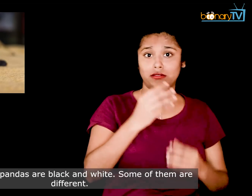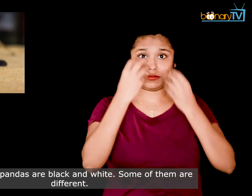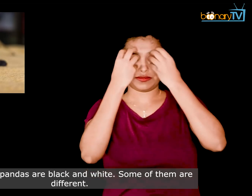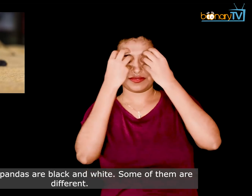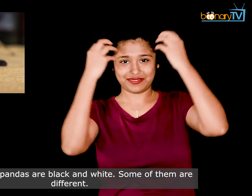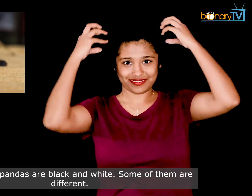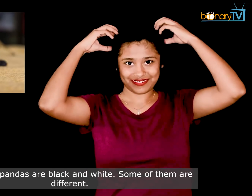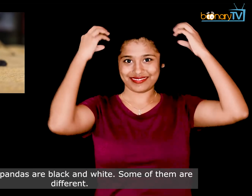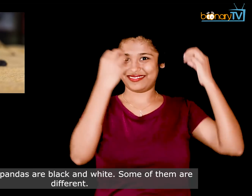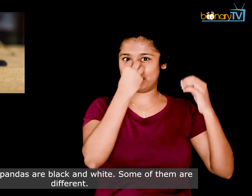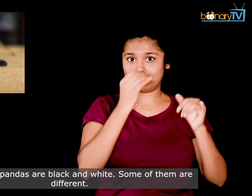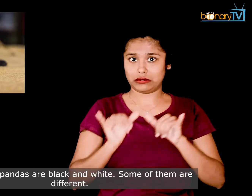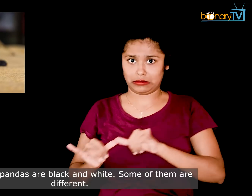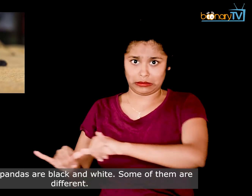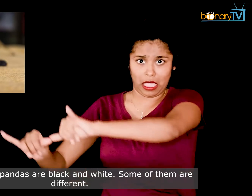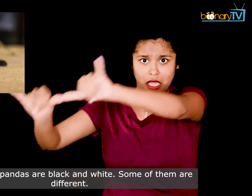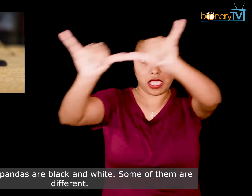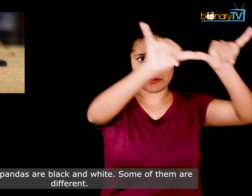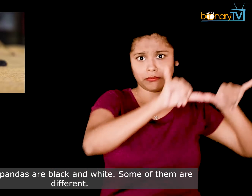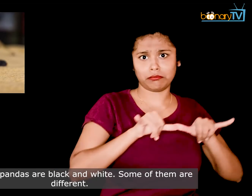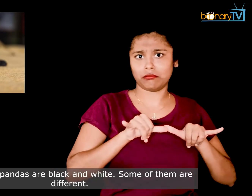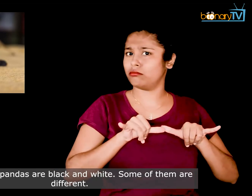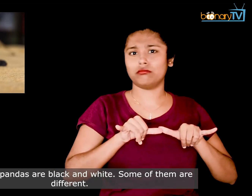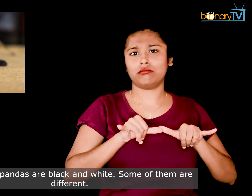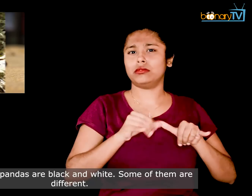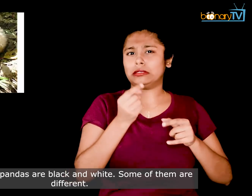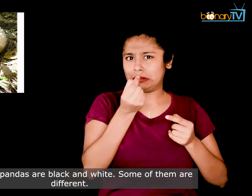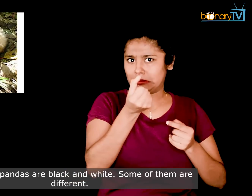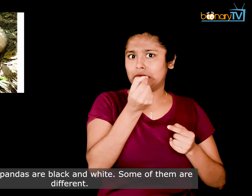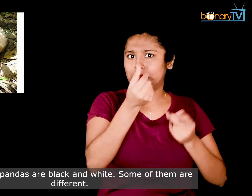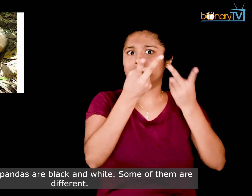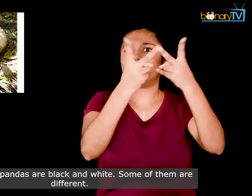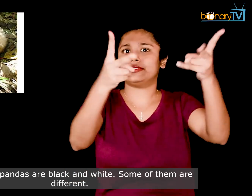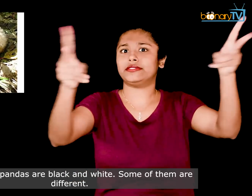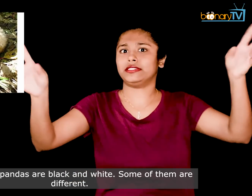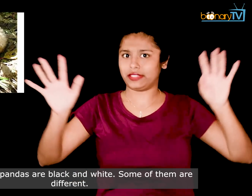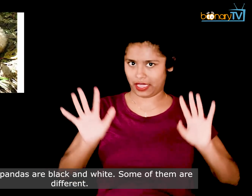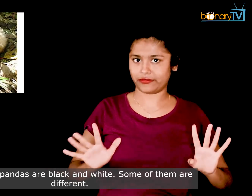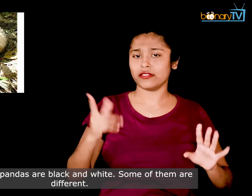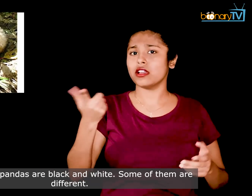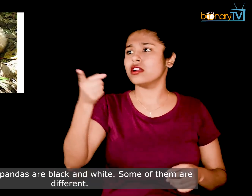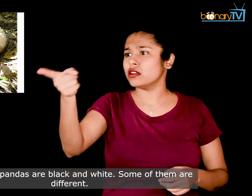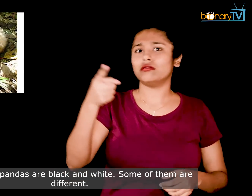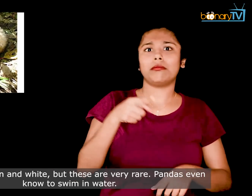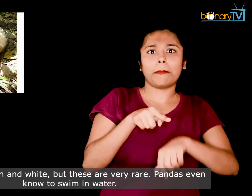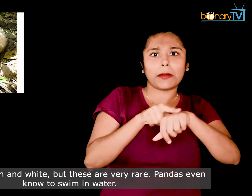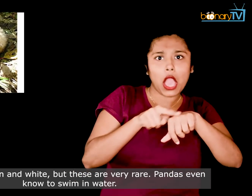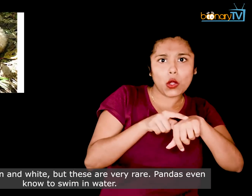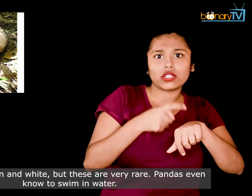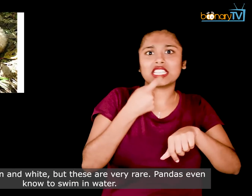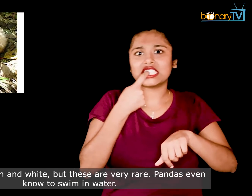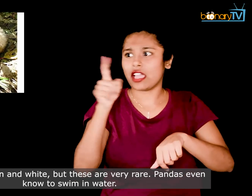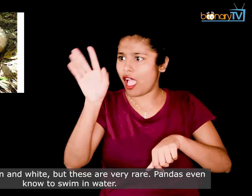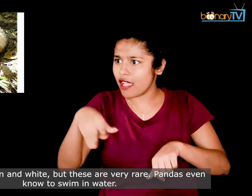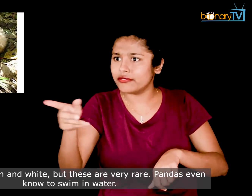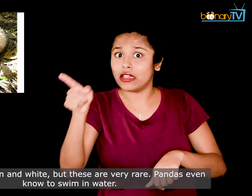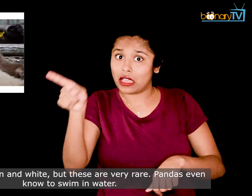Not all giant pandas are black and white. Some of them are different. A few are brown and